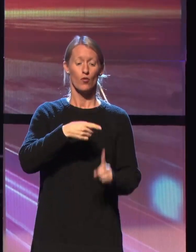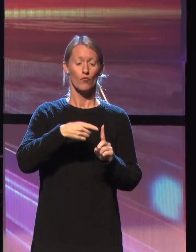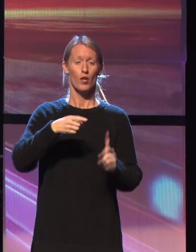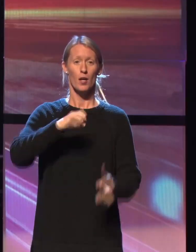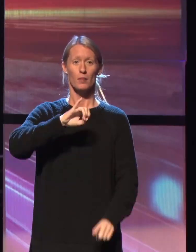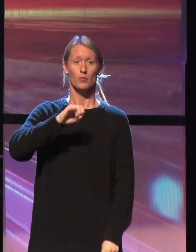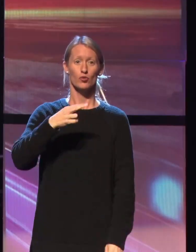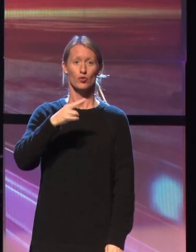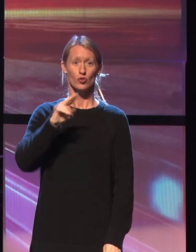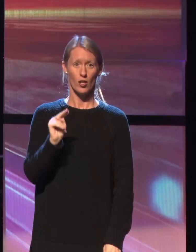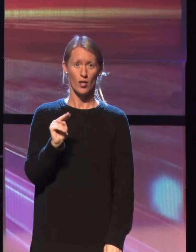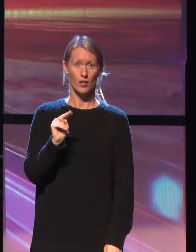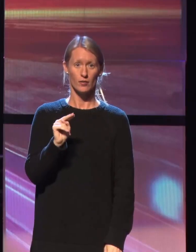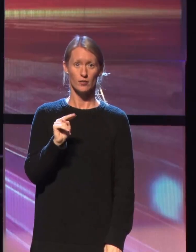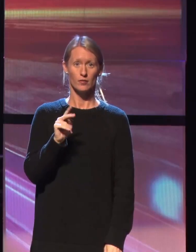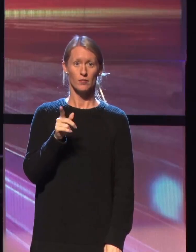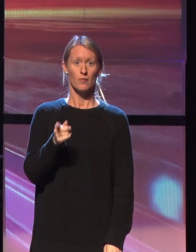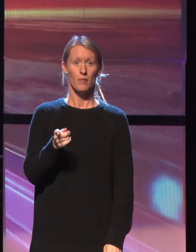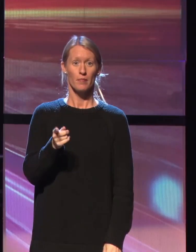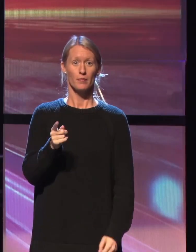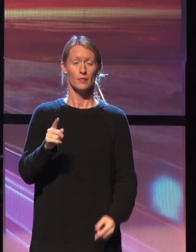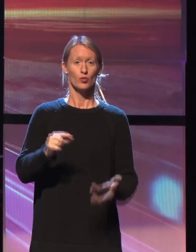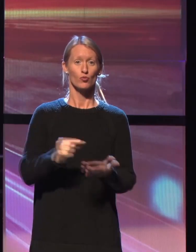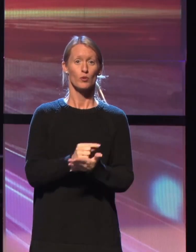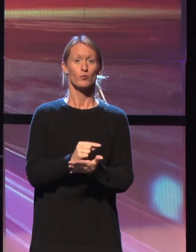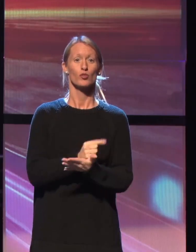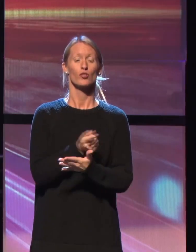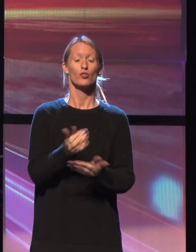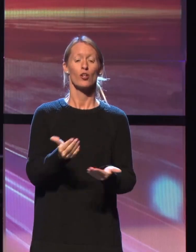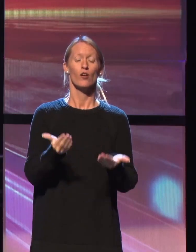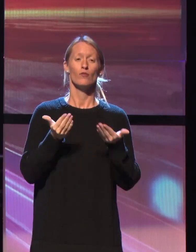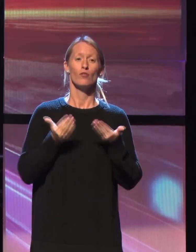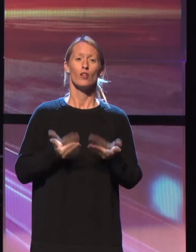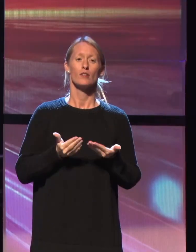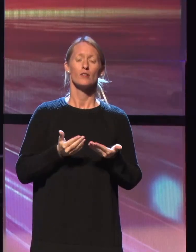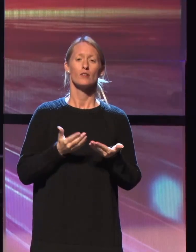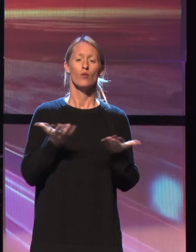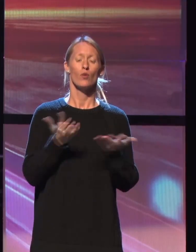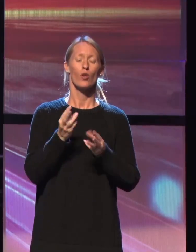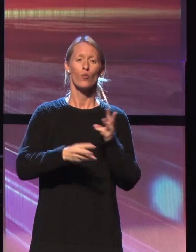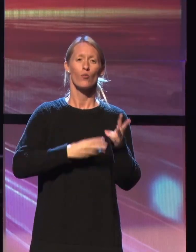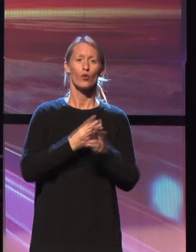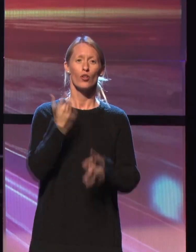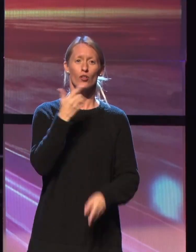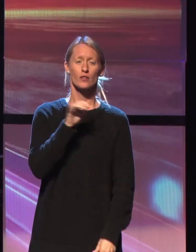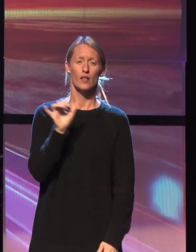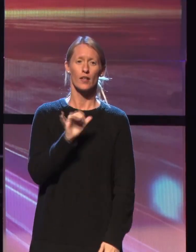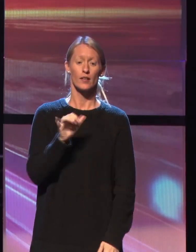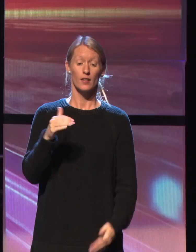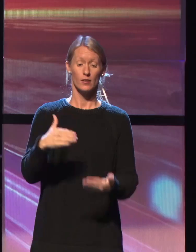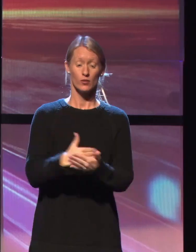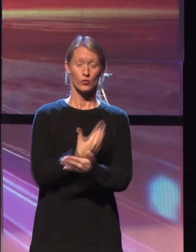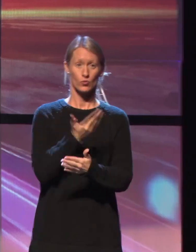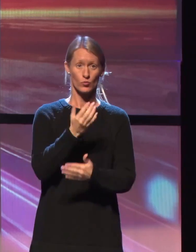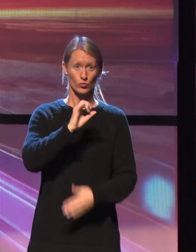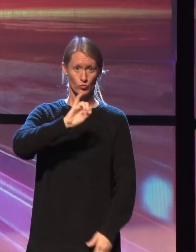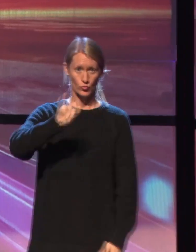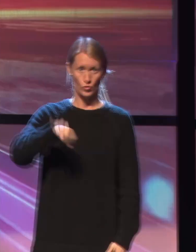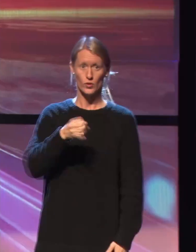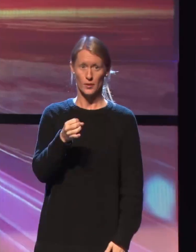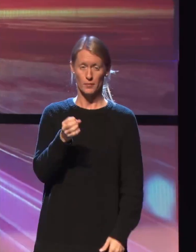vision of what the world should be like? So first of all, I think we should know that the New Jerusalem, right, this image